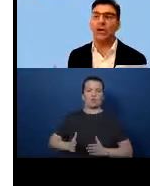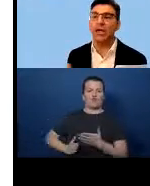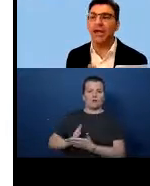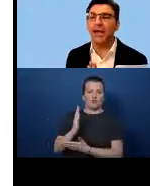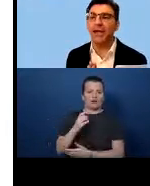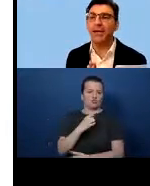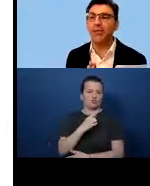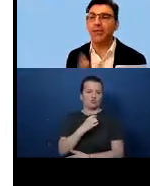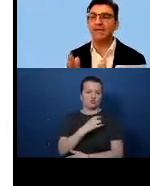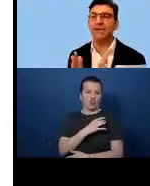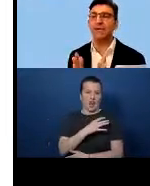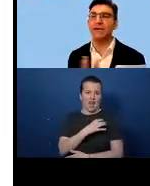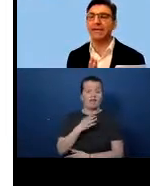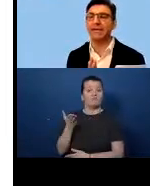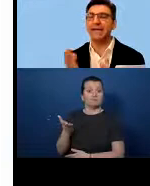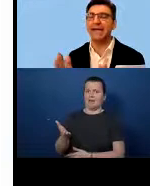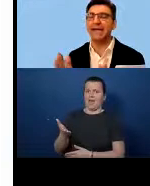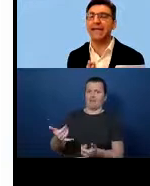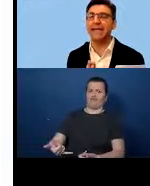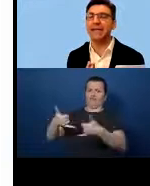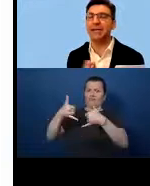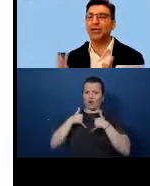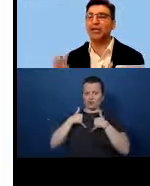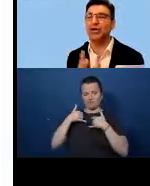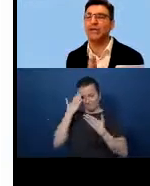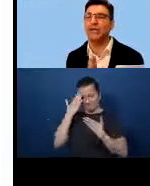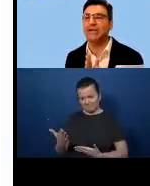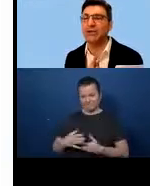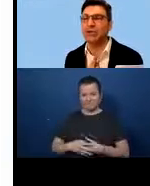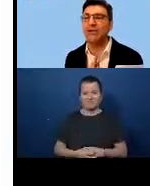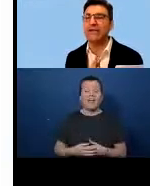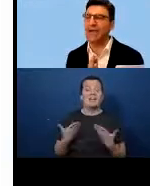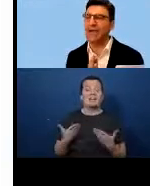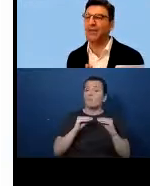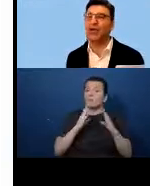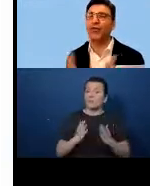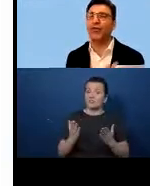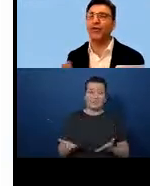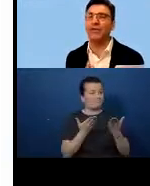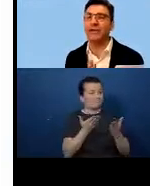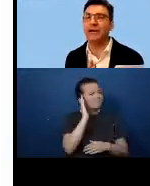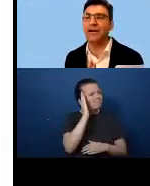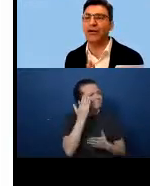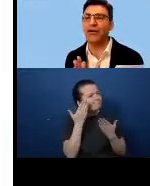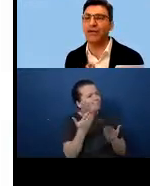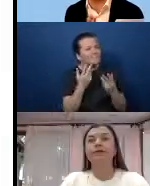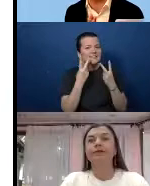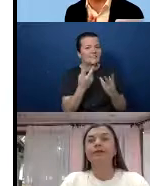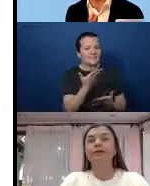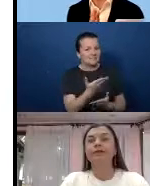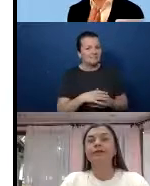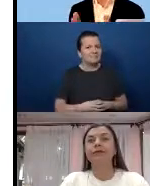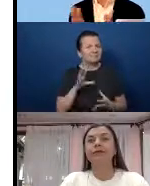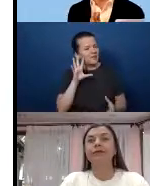So, Professor Sisterra Reyes, we're going to listen to you now for their concluding